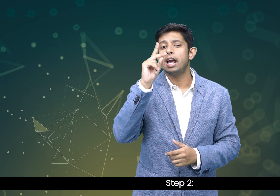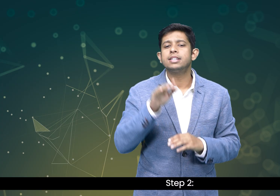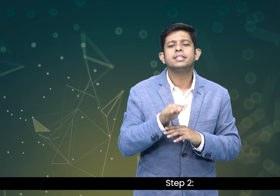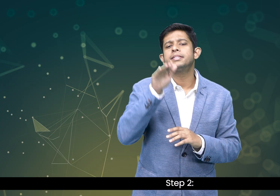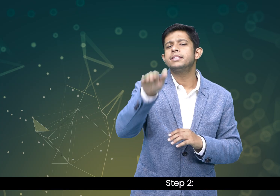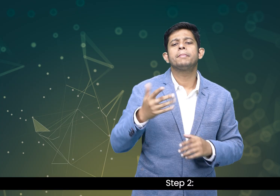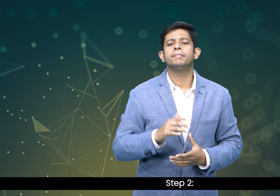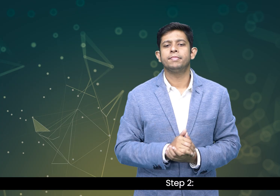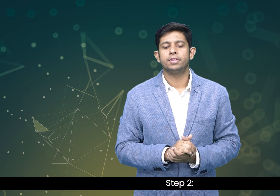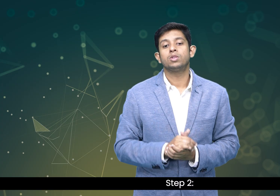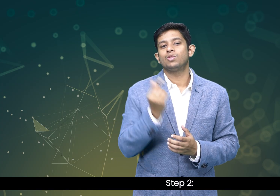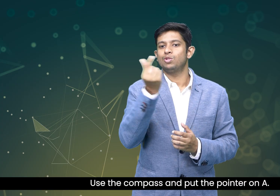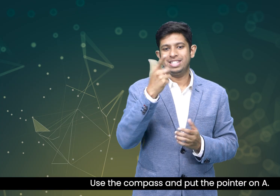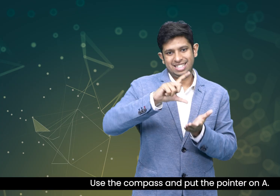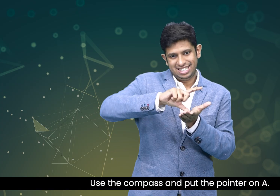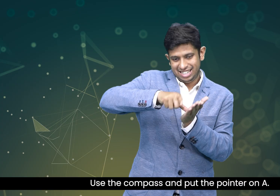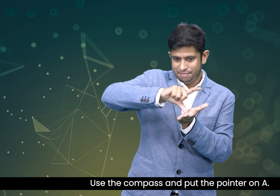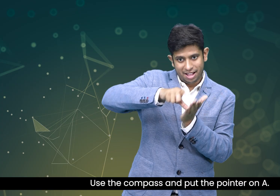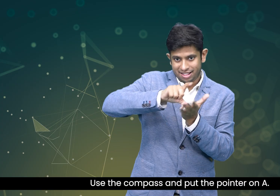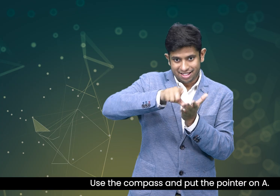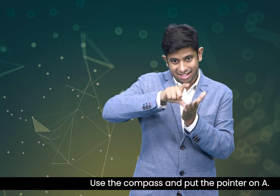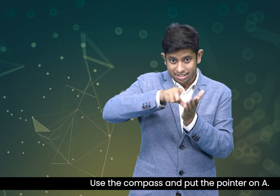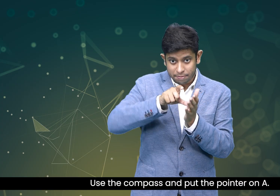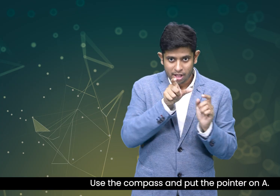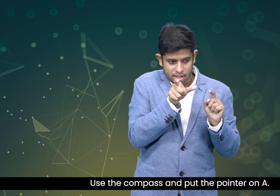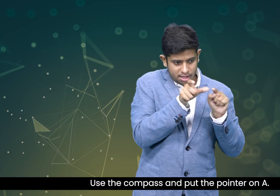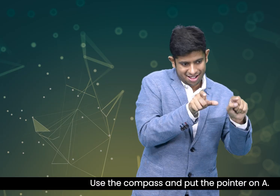Step 2. Use the compass and put the pointer on A.